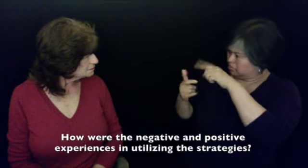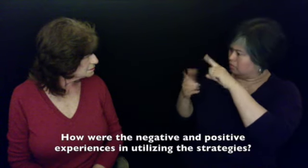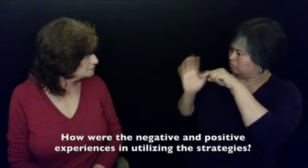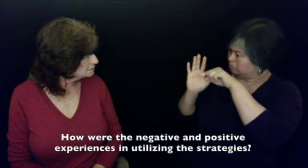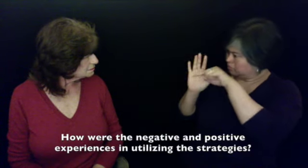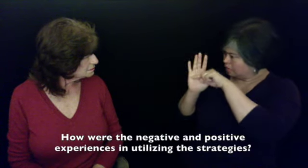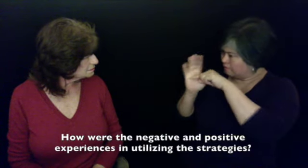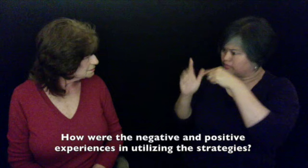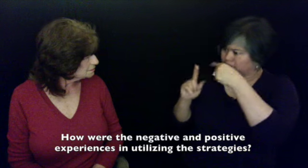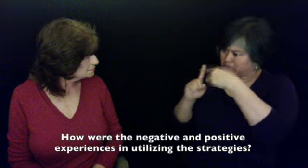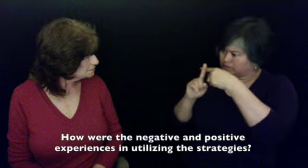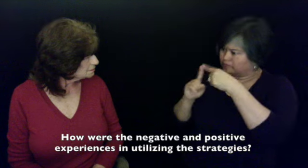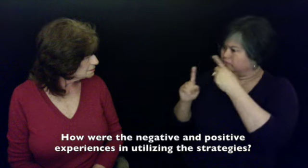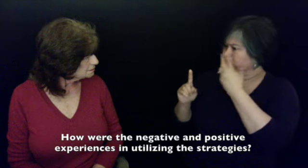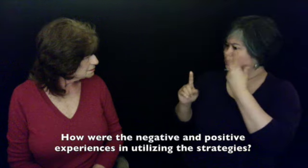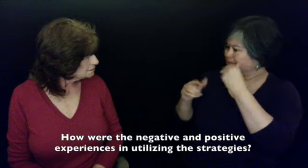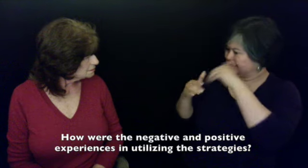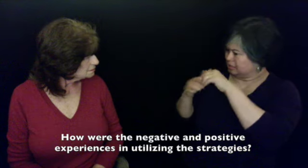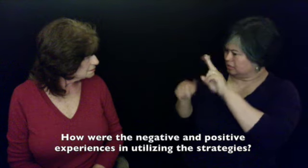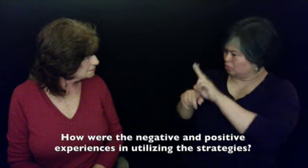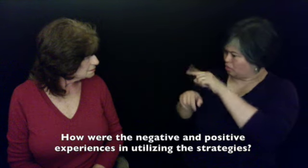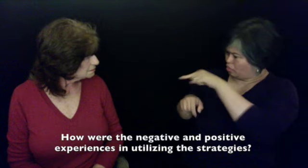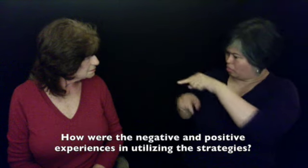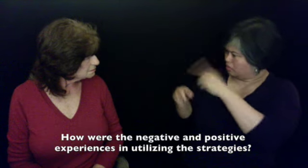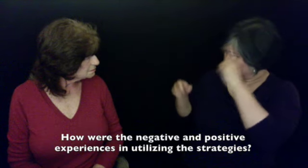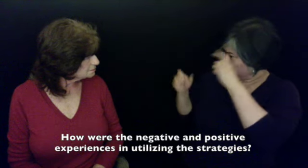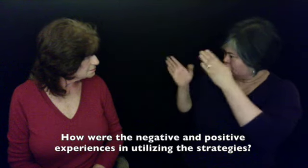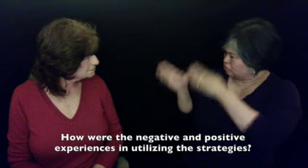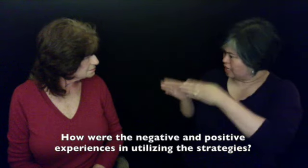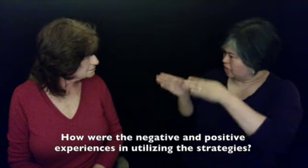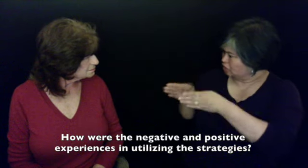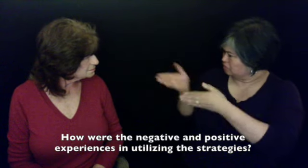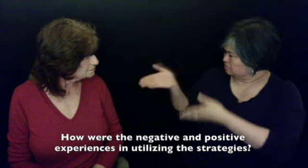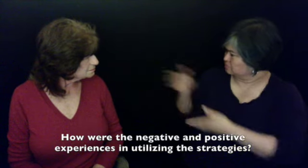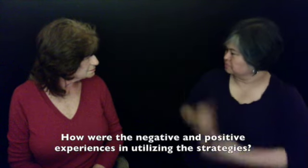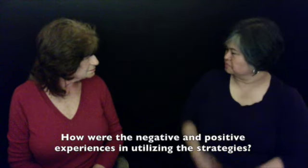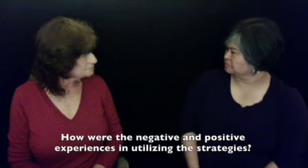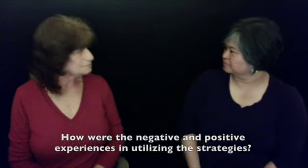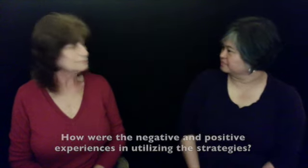How were the negative and positive experiences in utilizing these strategies?